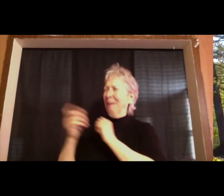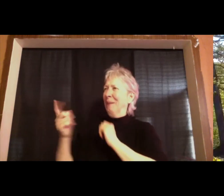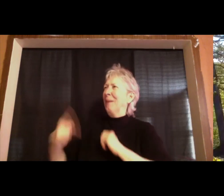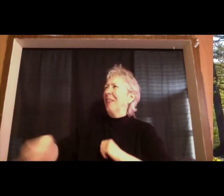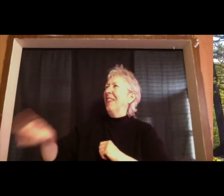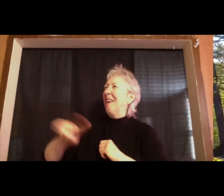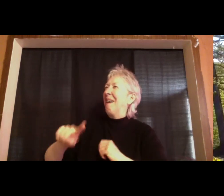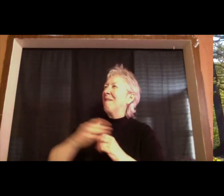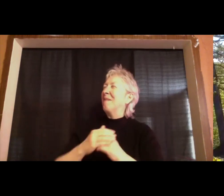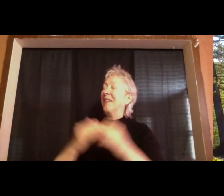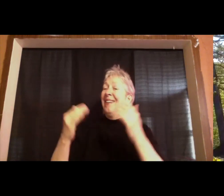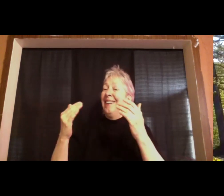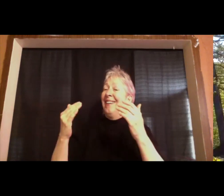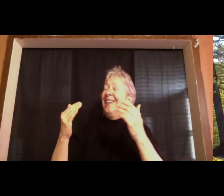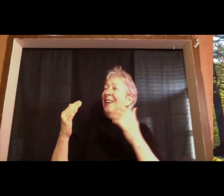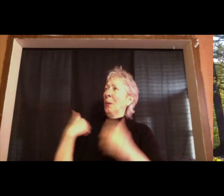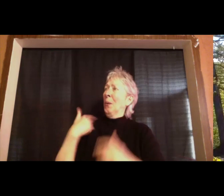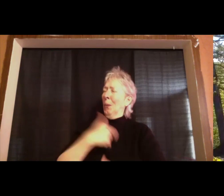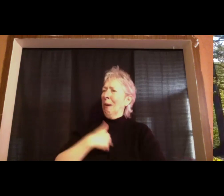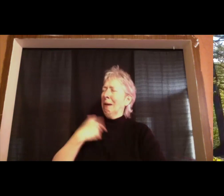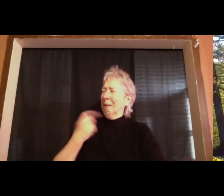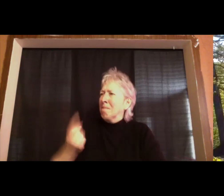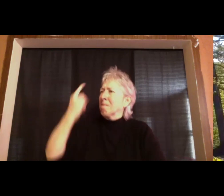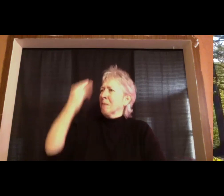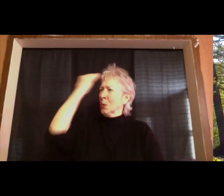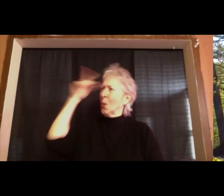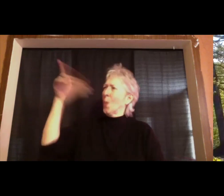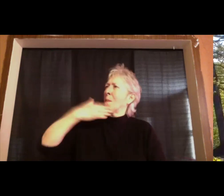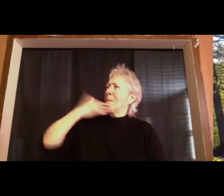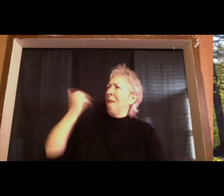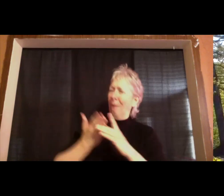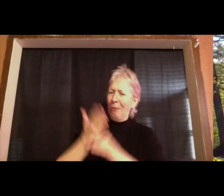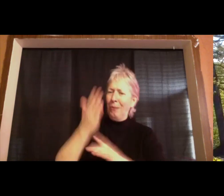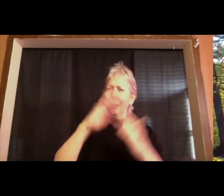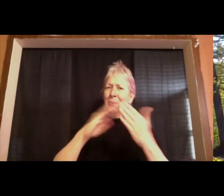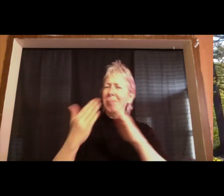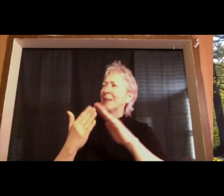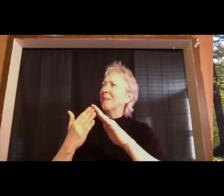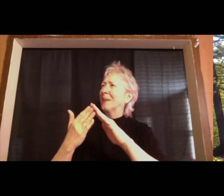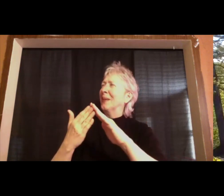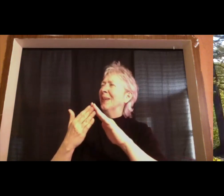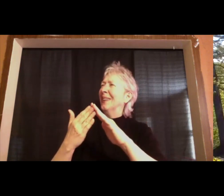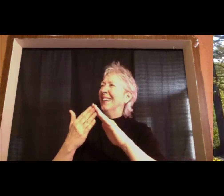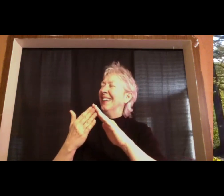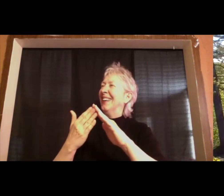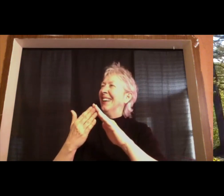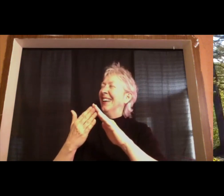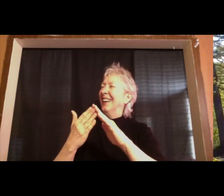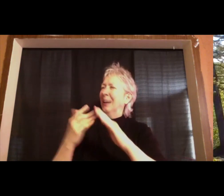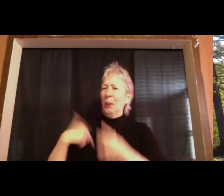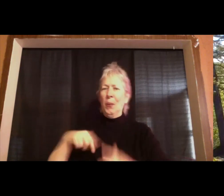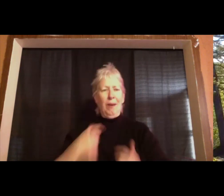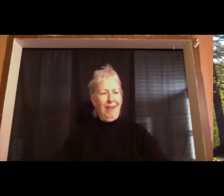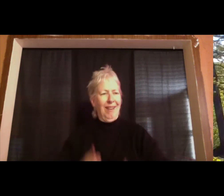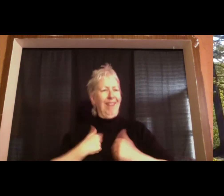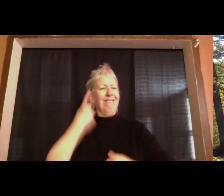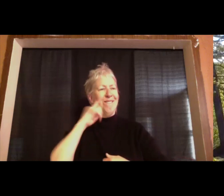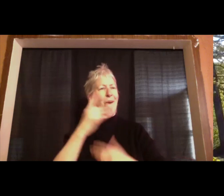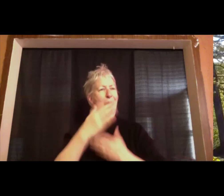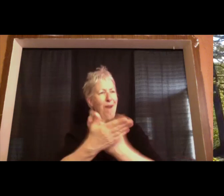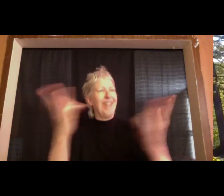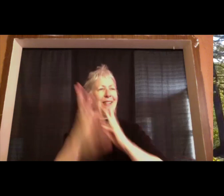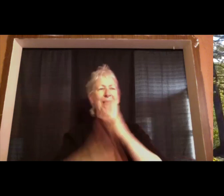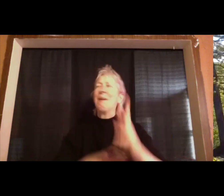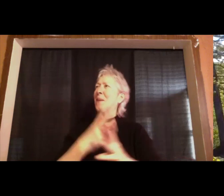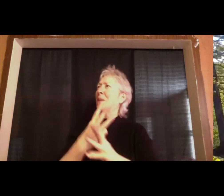community, alive for the sake of the world, for our baptismal identity that grounds